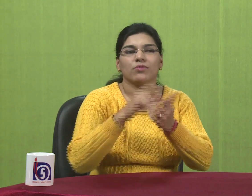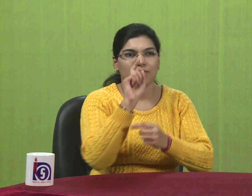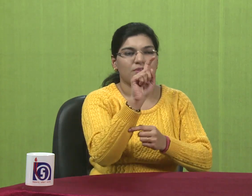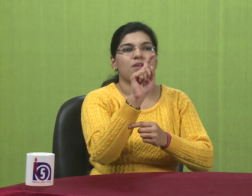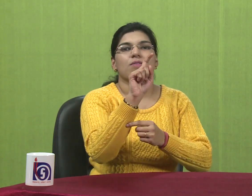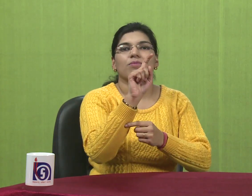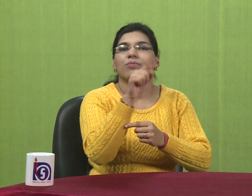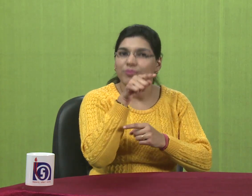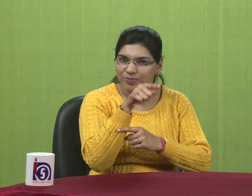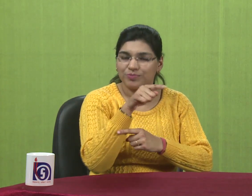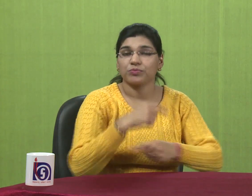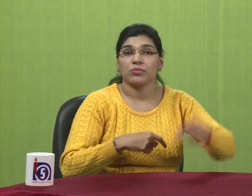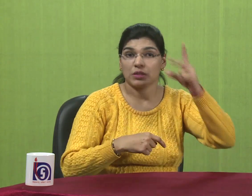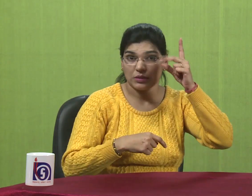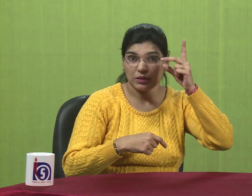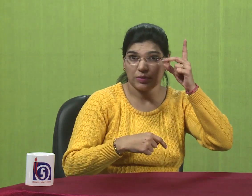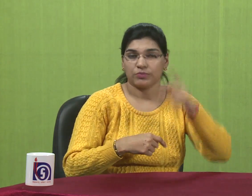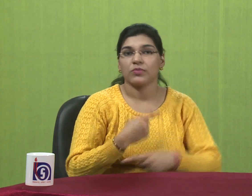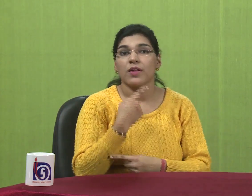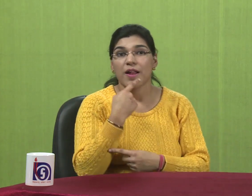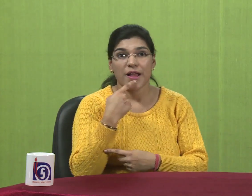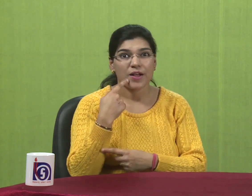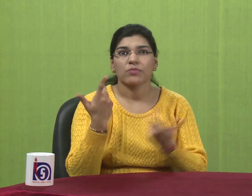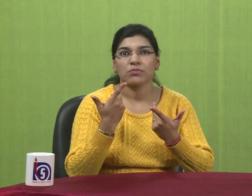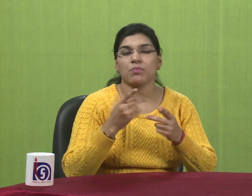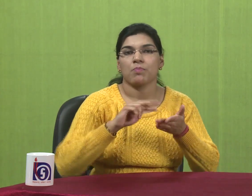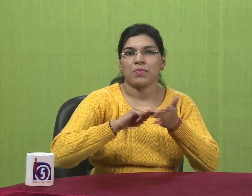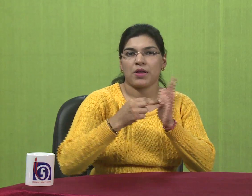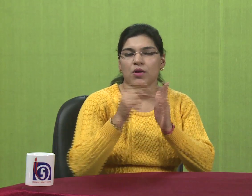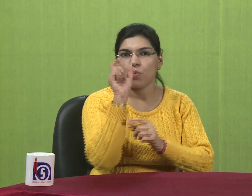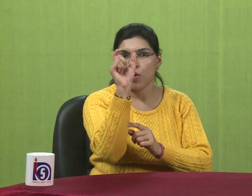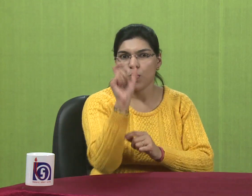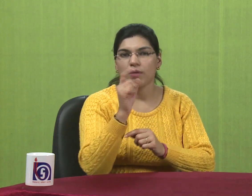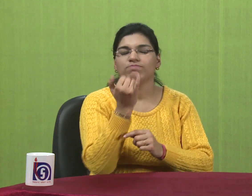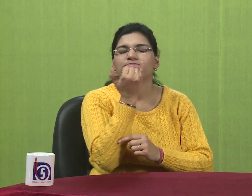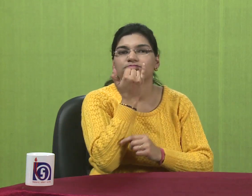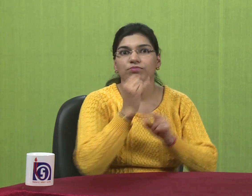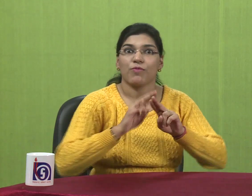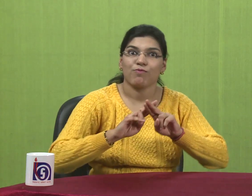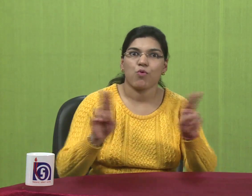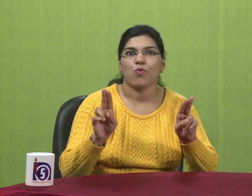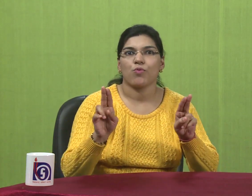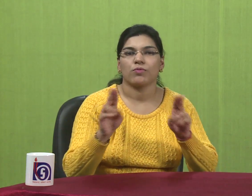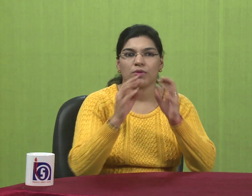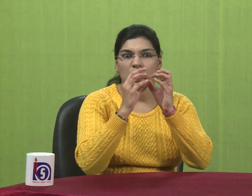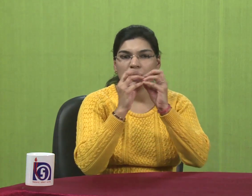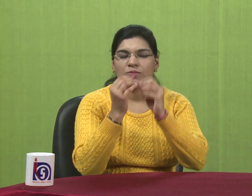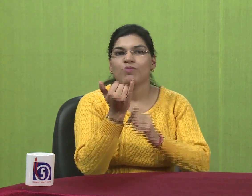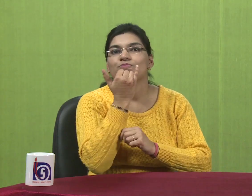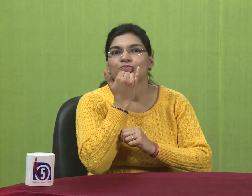as it is contextual spelling error. Red wavy line is for wrong spelling.